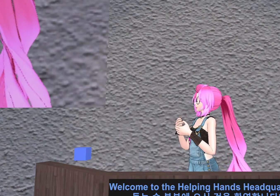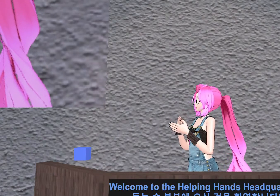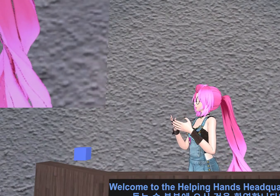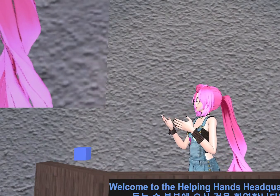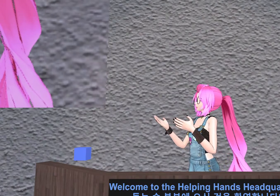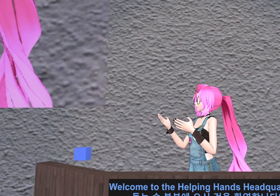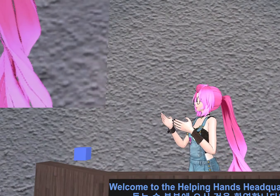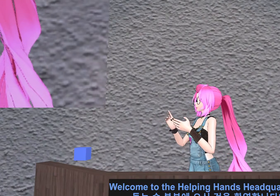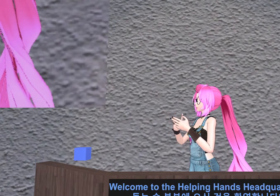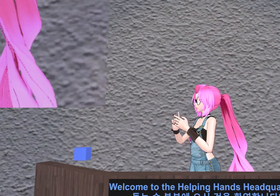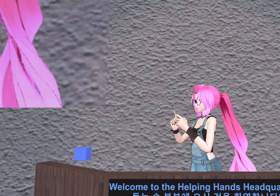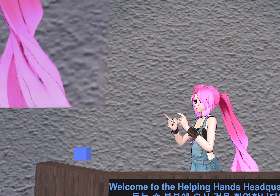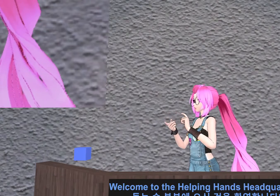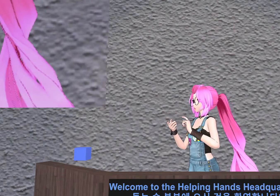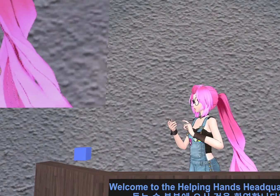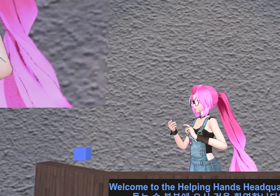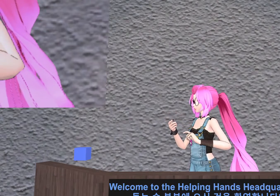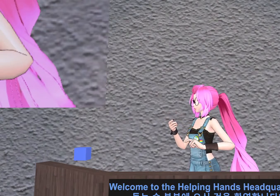change and